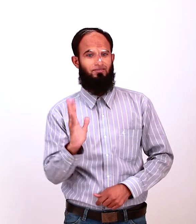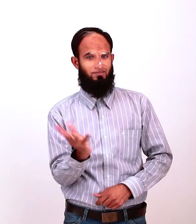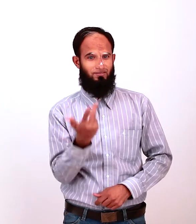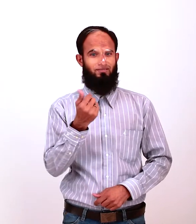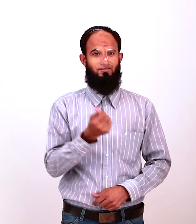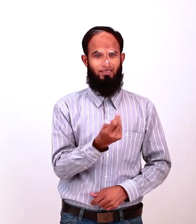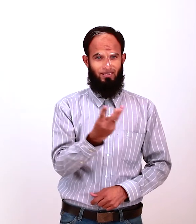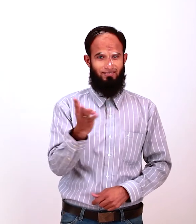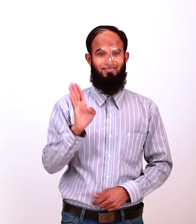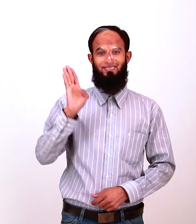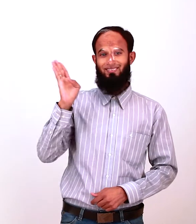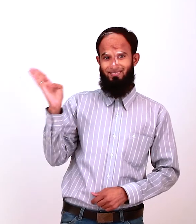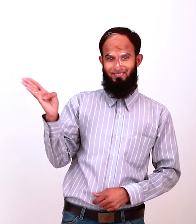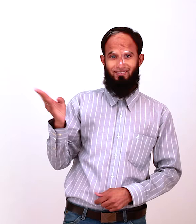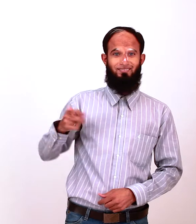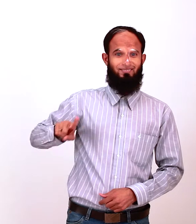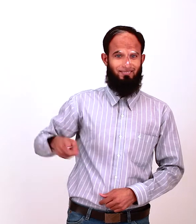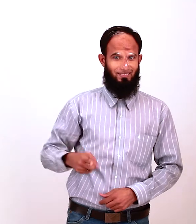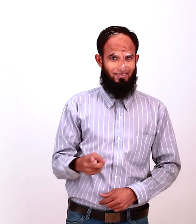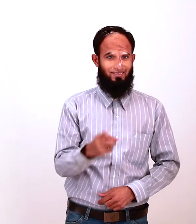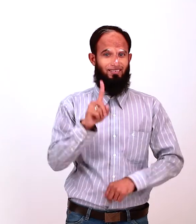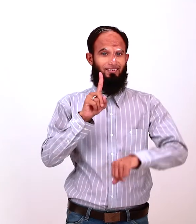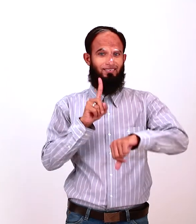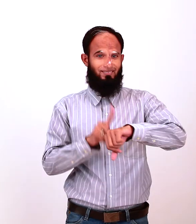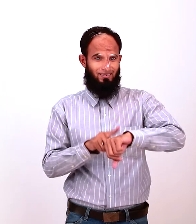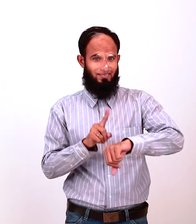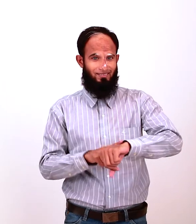And many of these tools measure the same thing. Can you guess what it is?